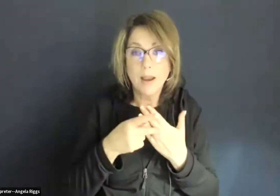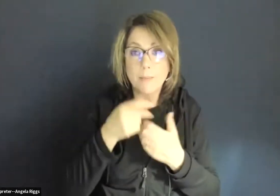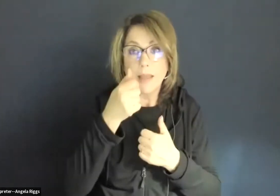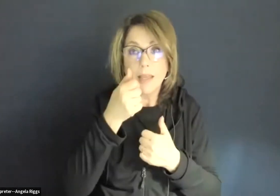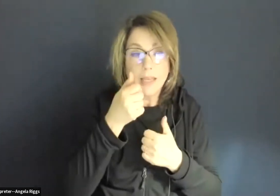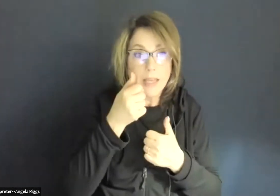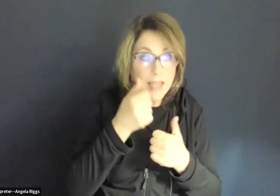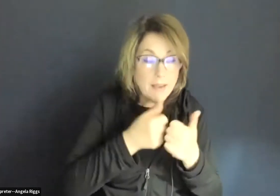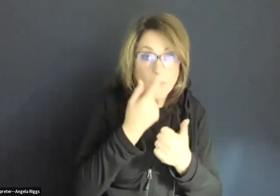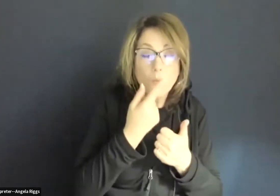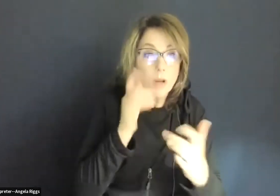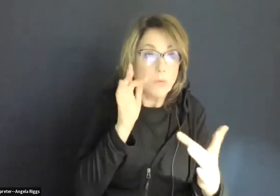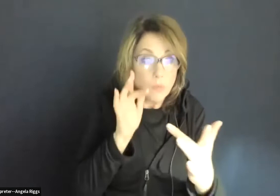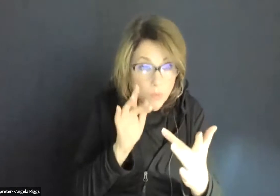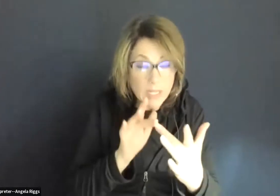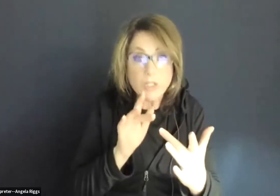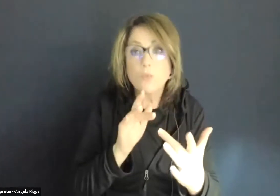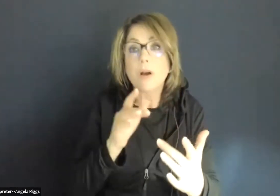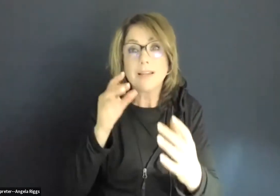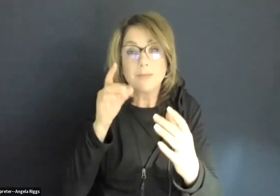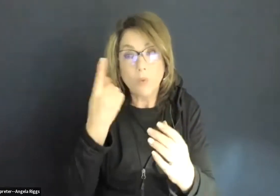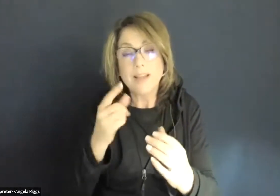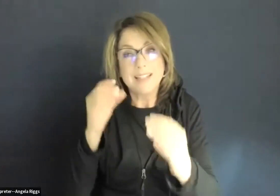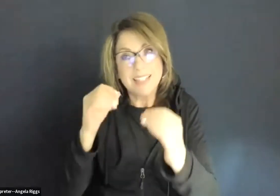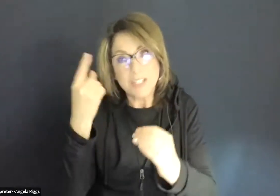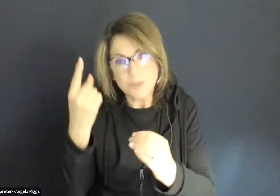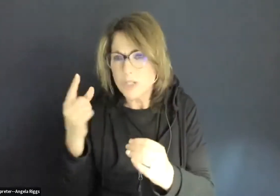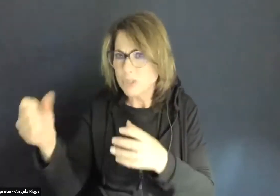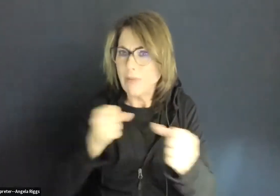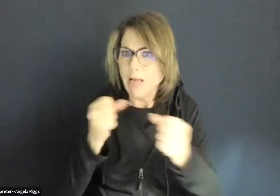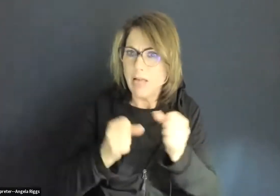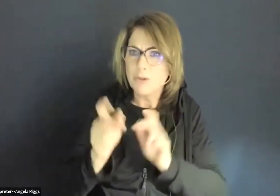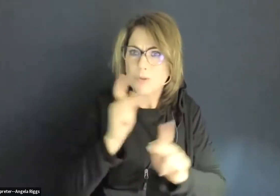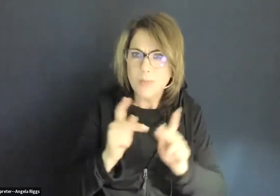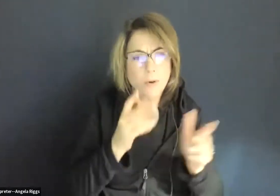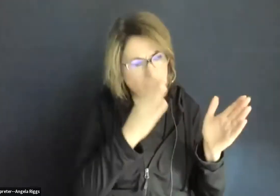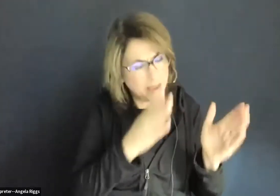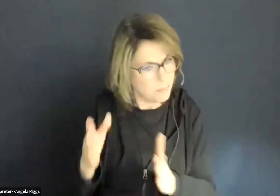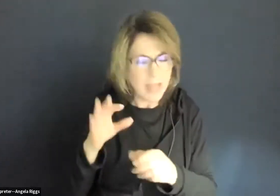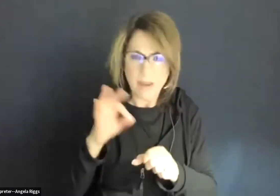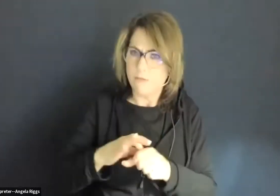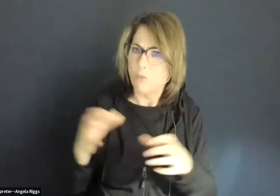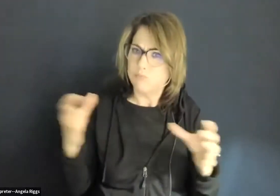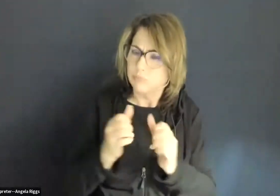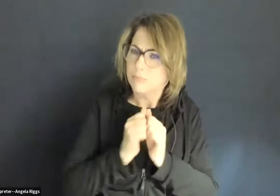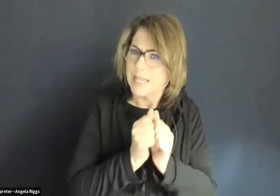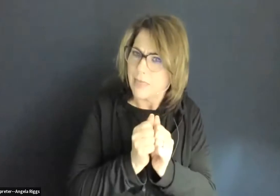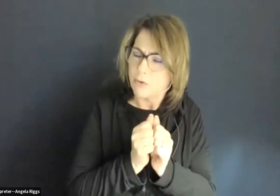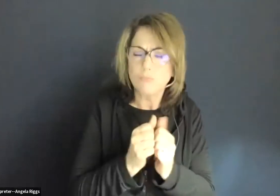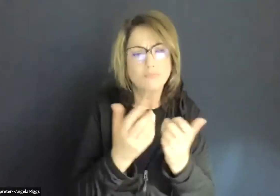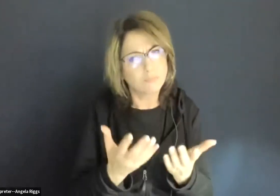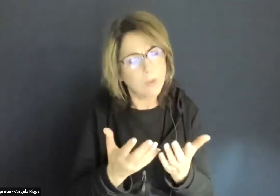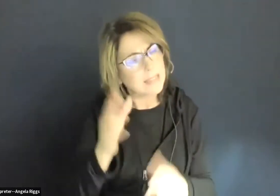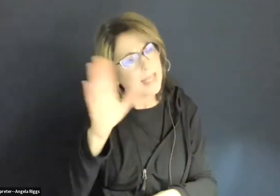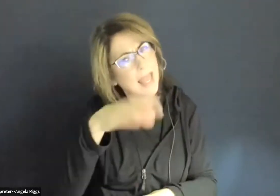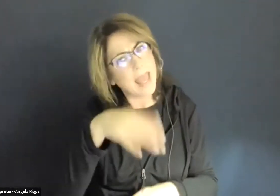One, just like grabbing two people with you, making sure you have a plan to vote and go together. I say,